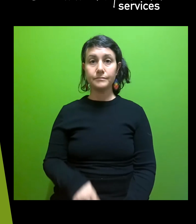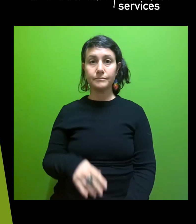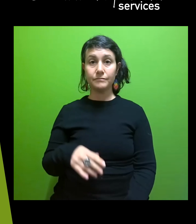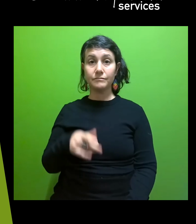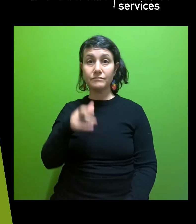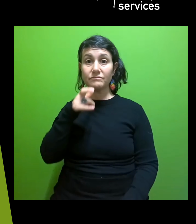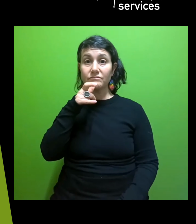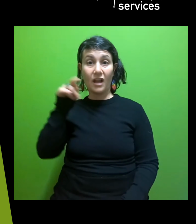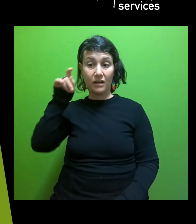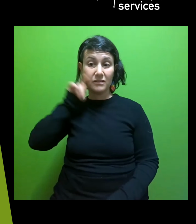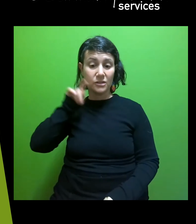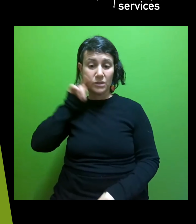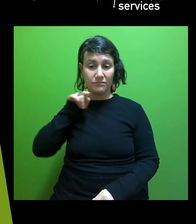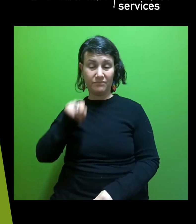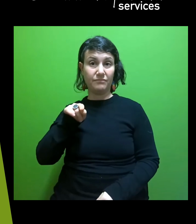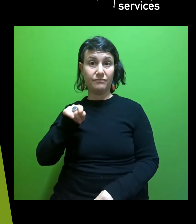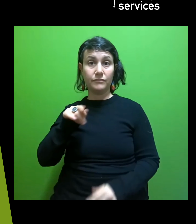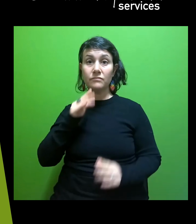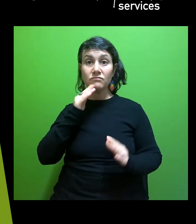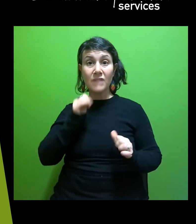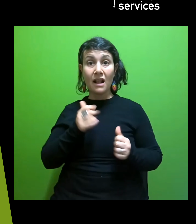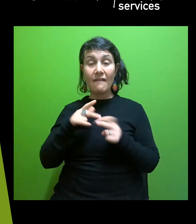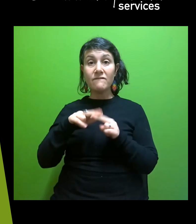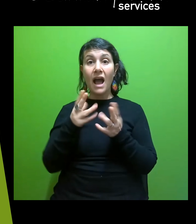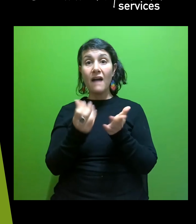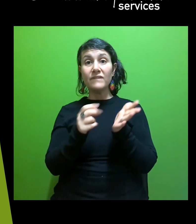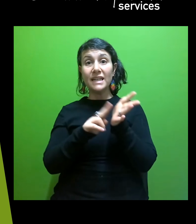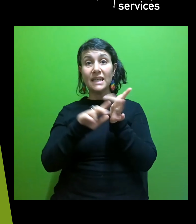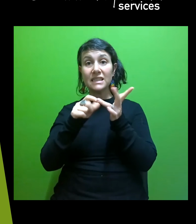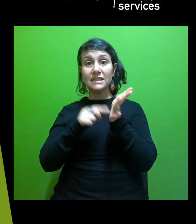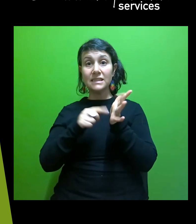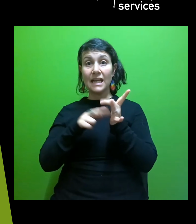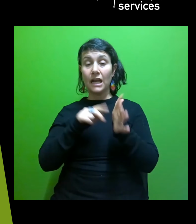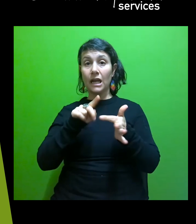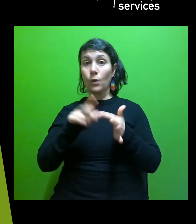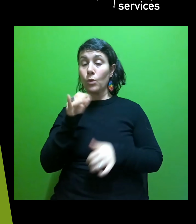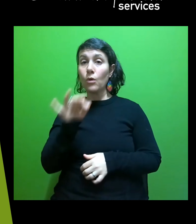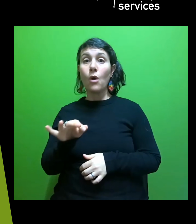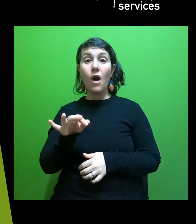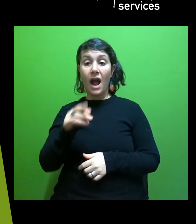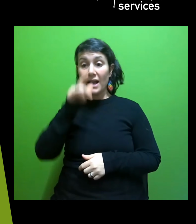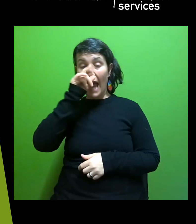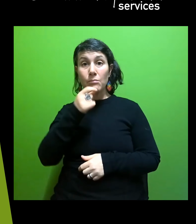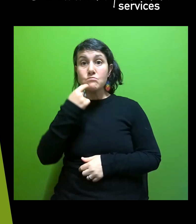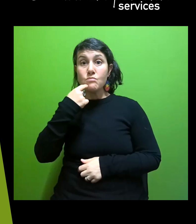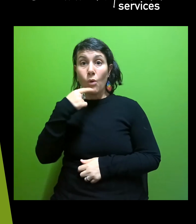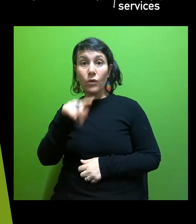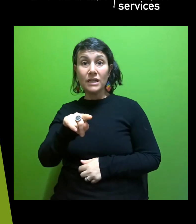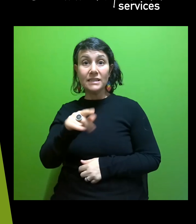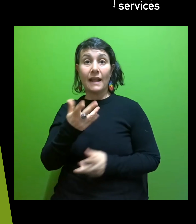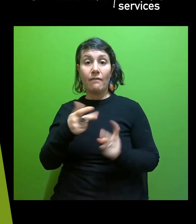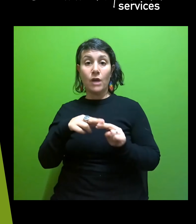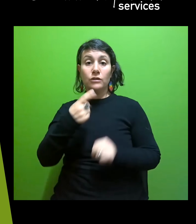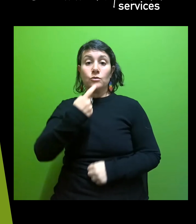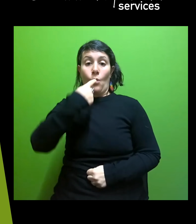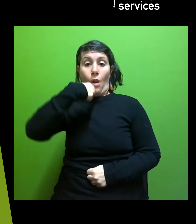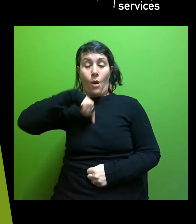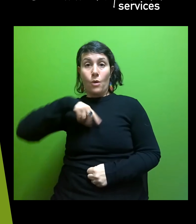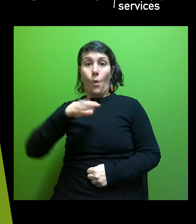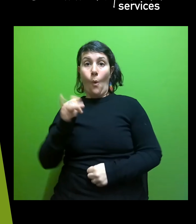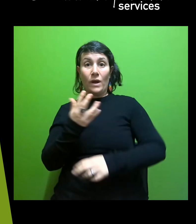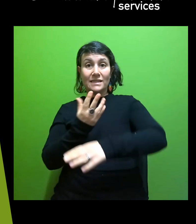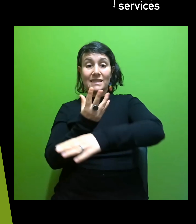E-liquids, regardless if they have nicotine or not, have the potential to cause poisoning if swallowed or absorbed through the skin,